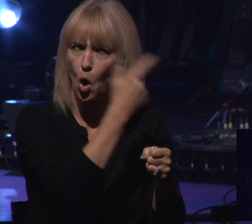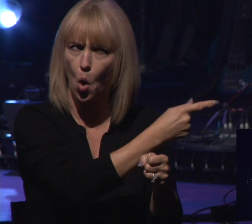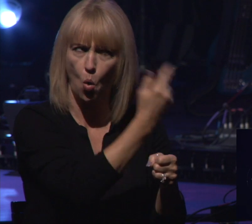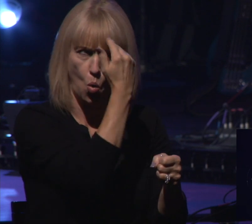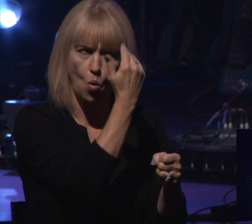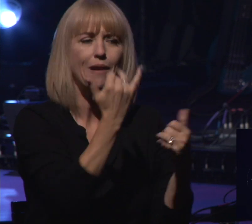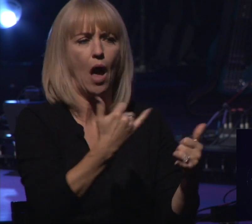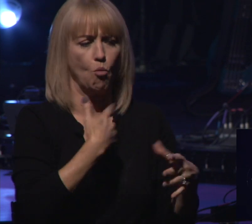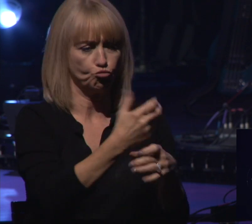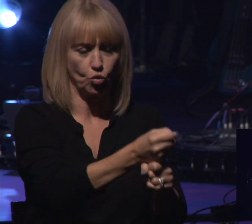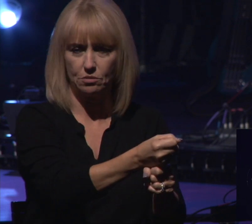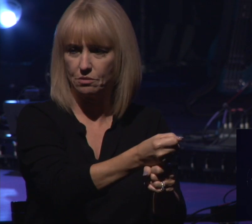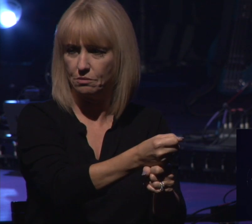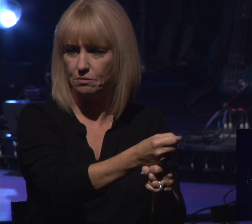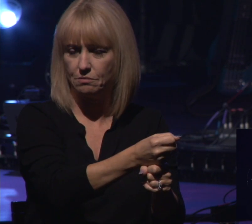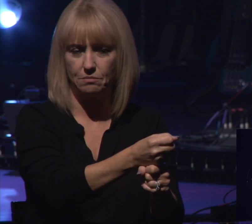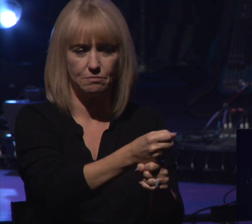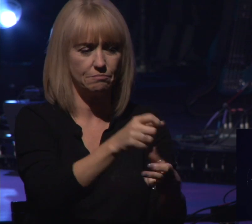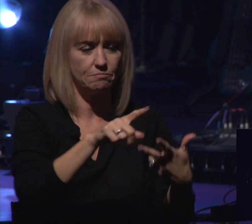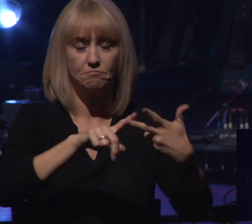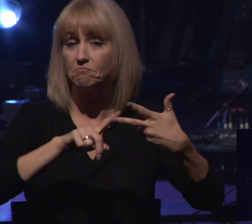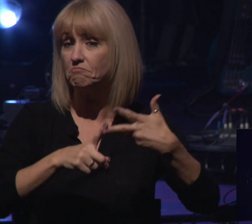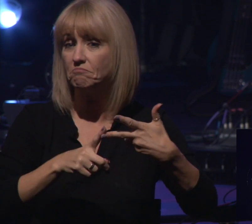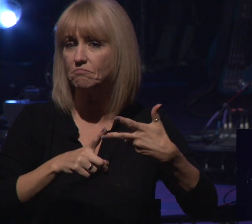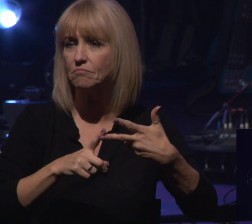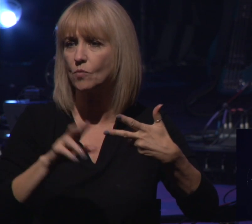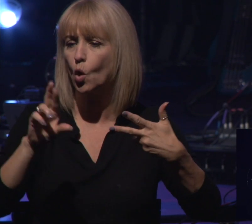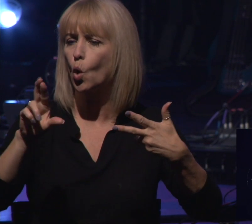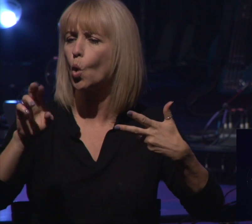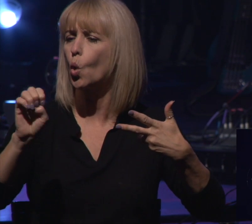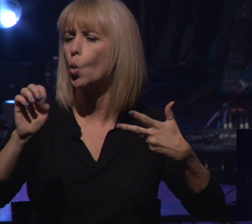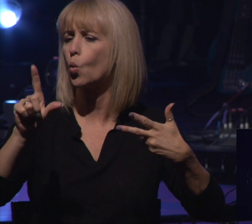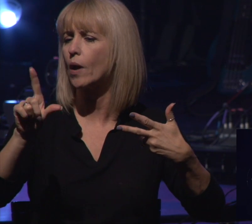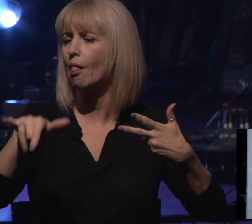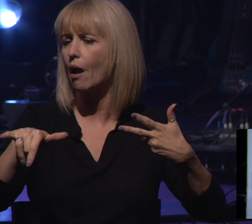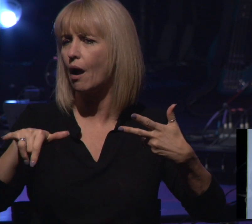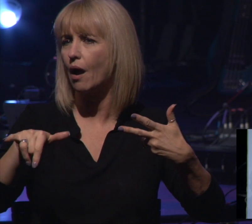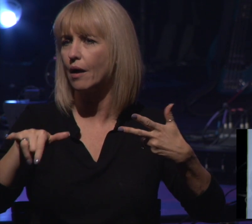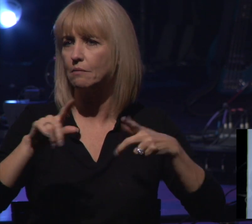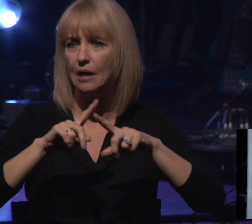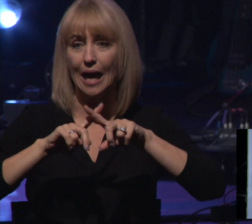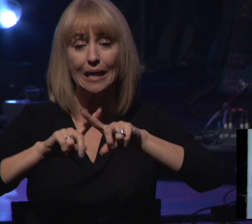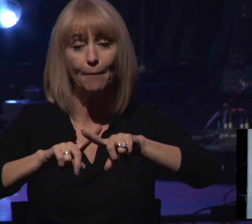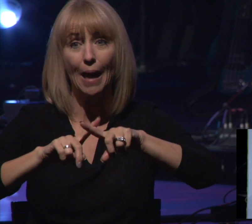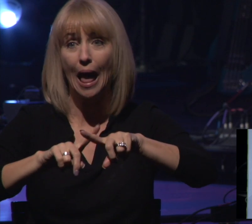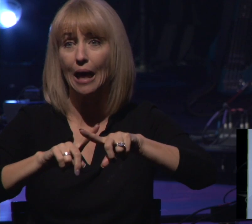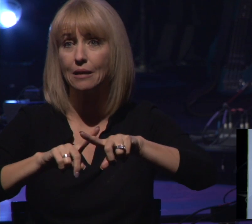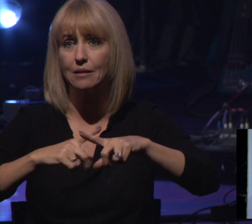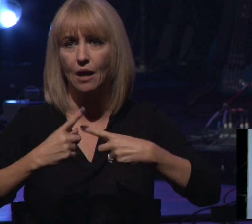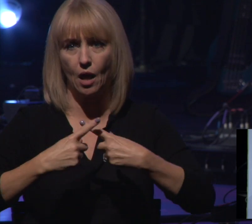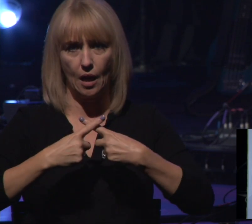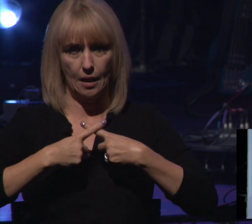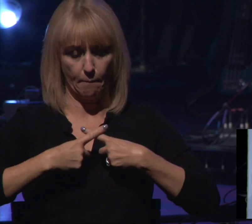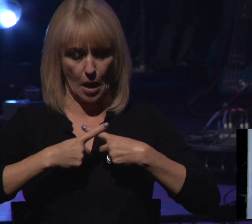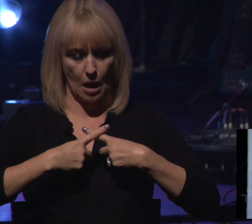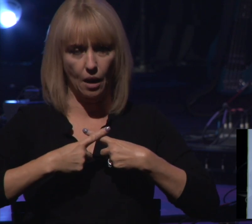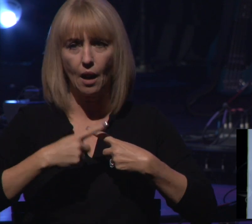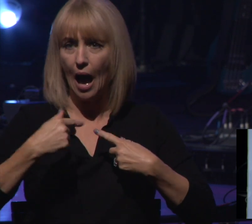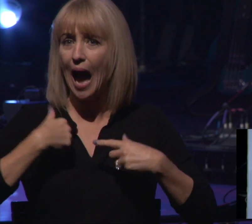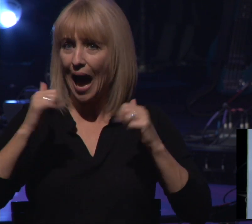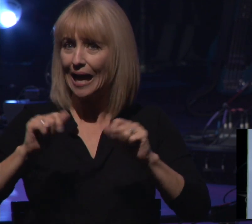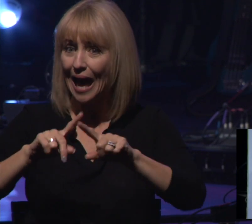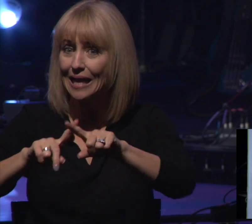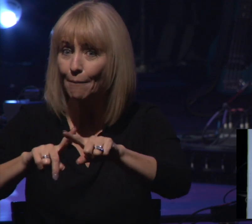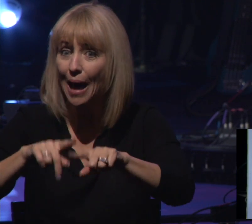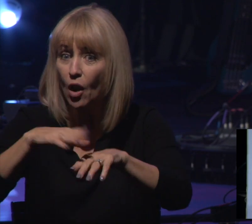trustworthy person. Last week, we talked about rely. Understanding there's two parts of rely. One is that I learned I can